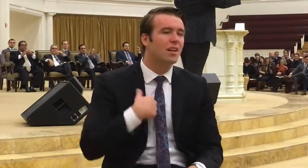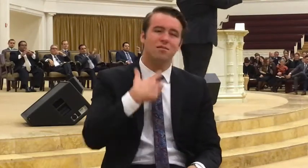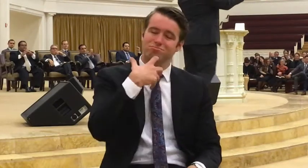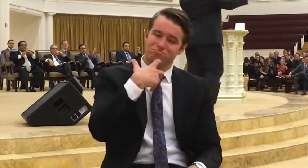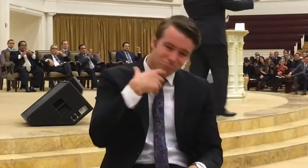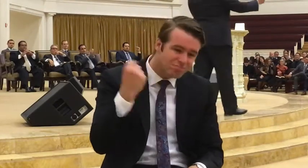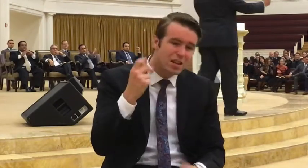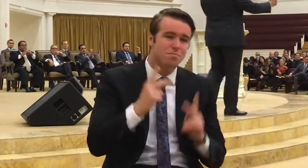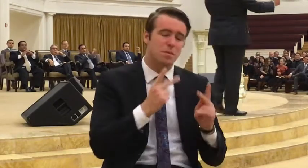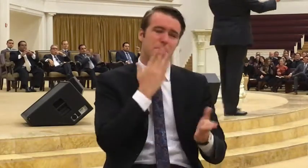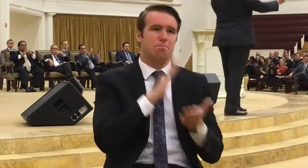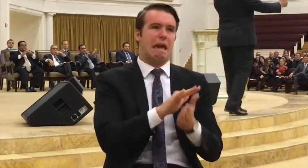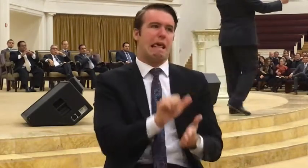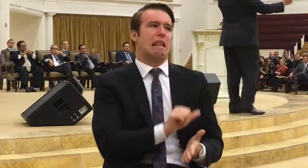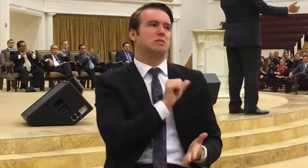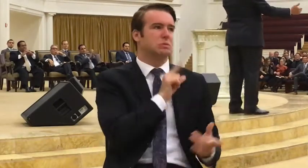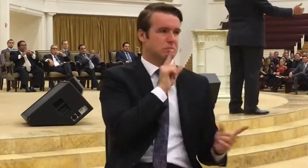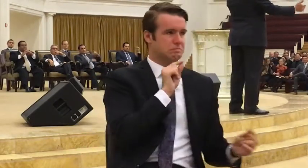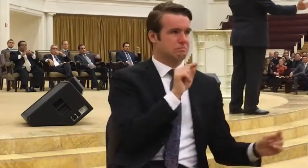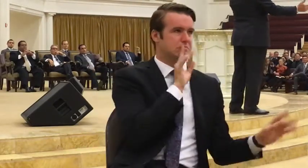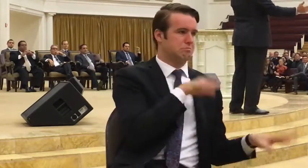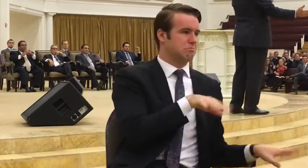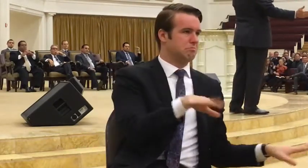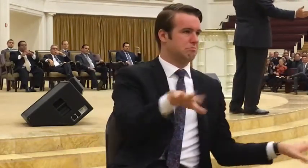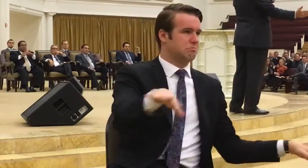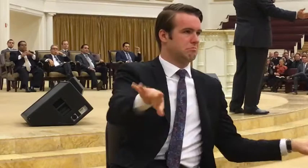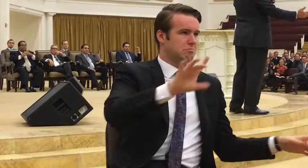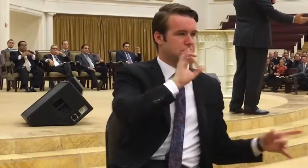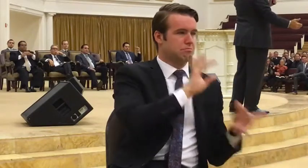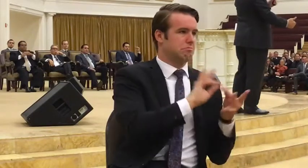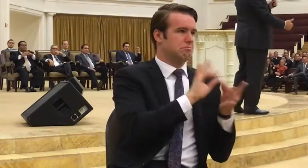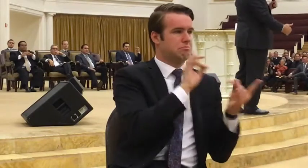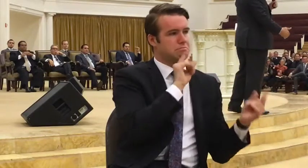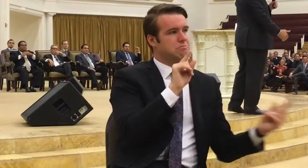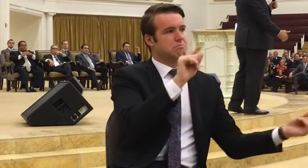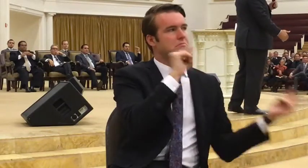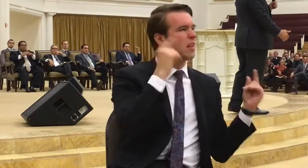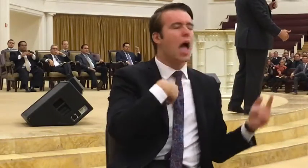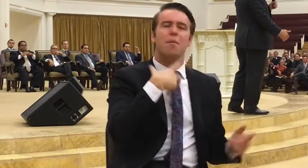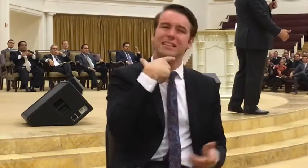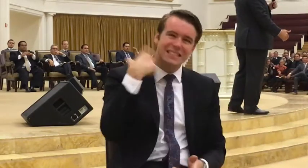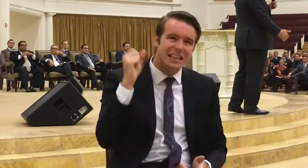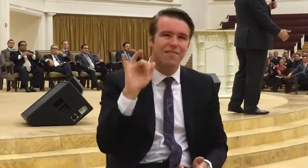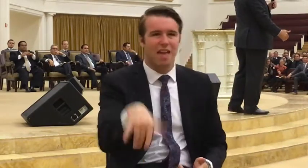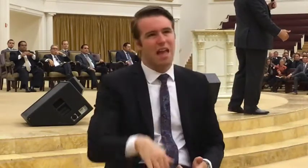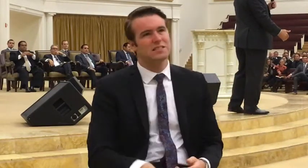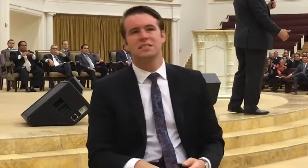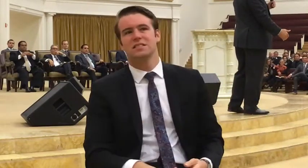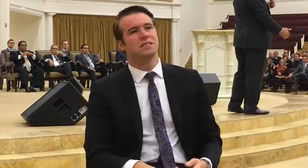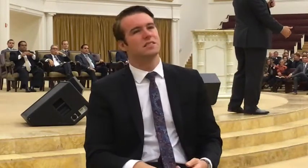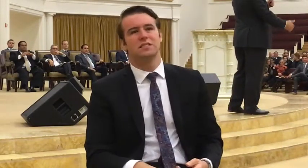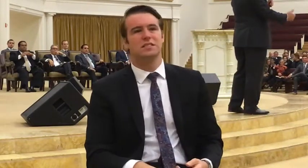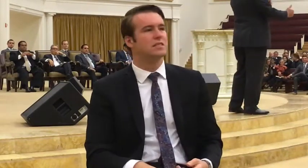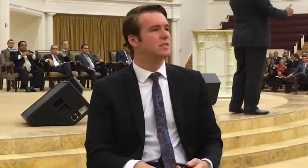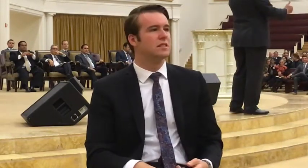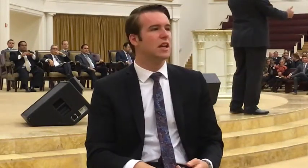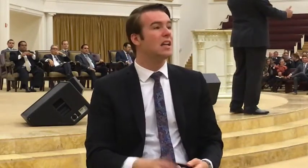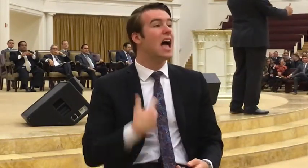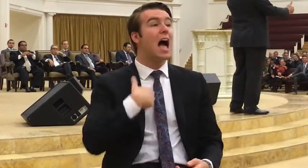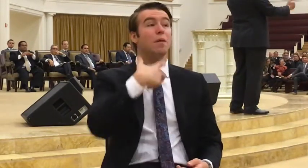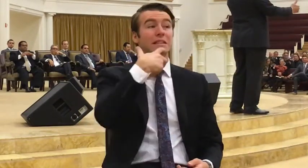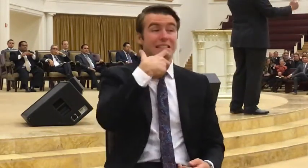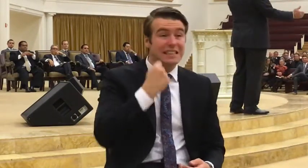Sick of people with a bad attitude that are spreading their bad attitude to other people that aren't even interested. Come on, good. I'm sick